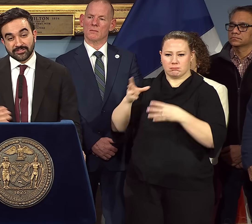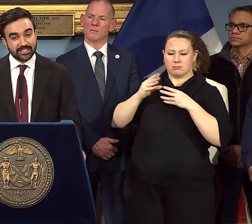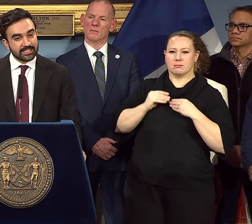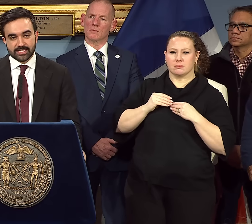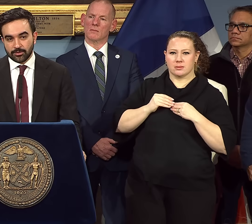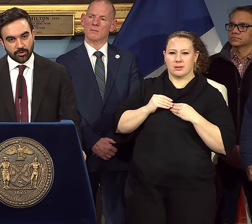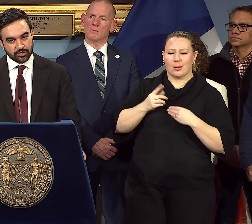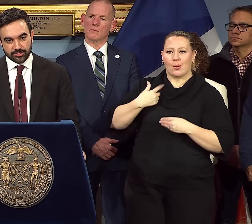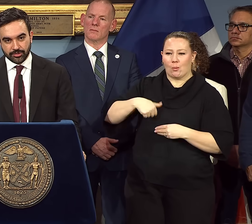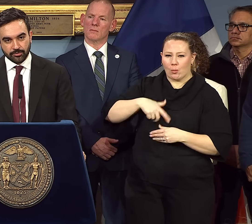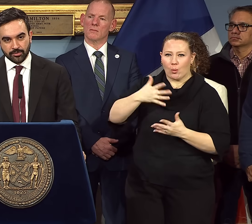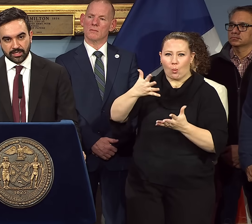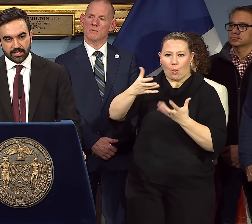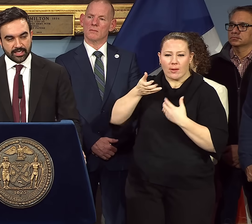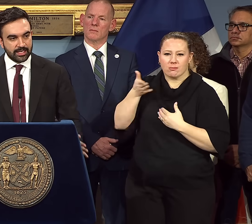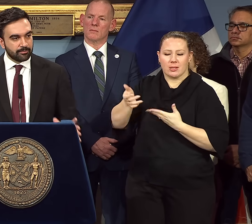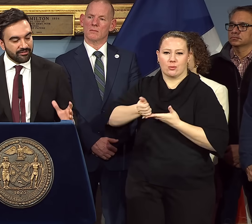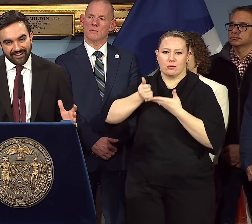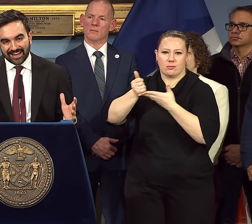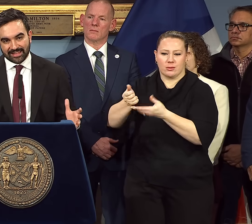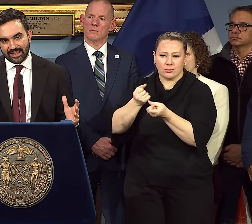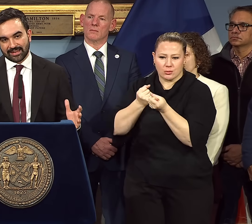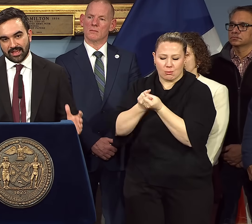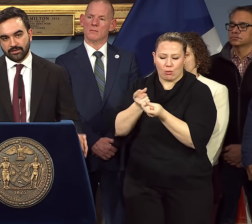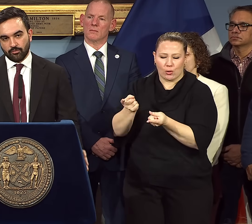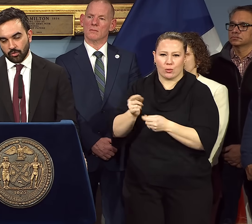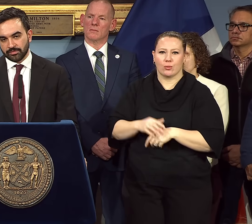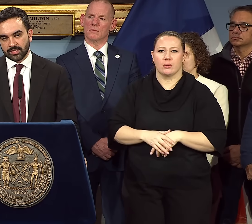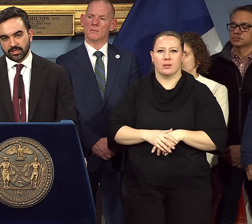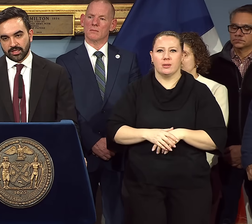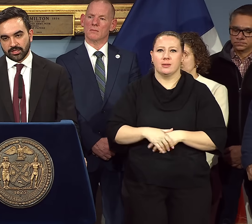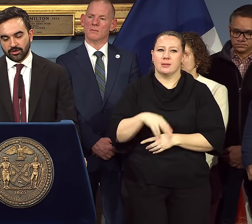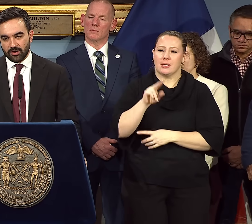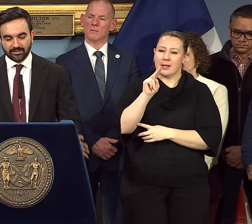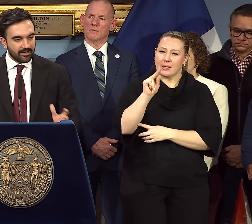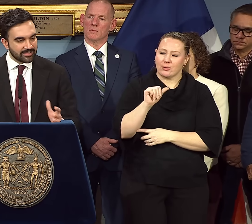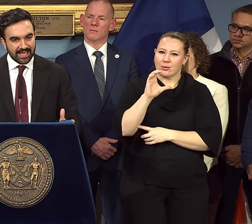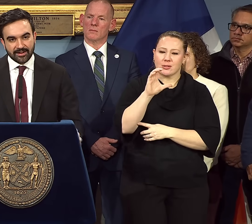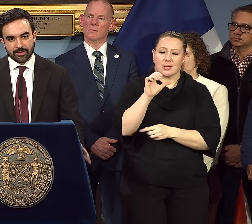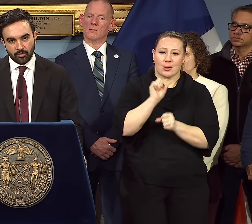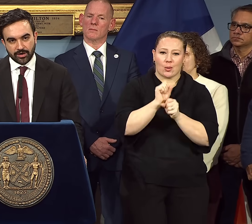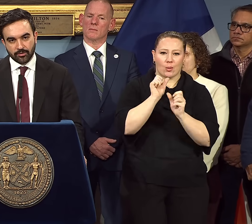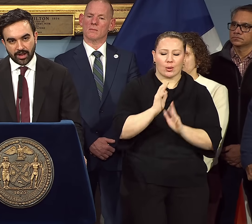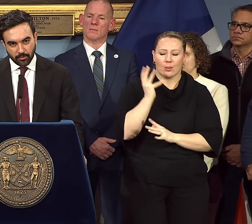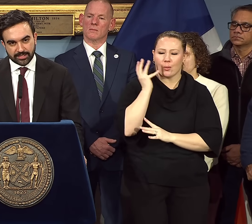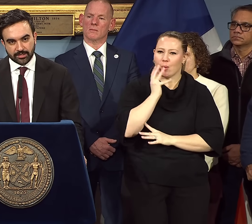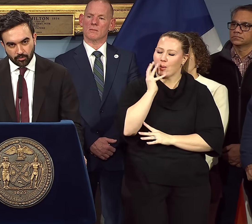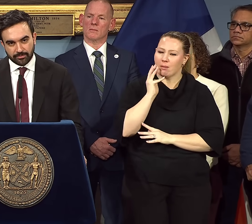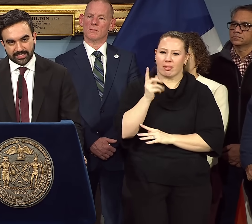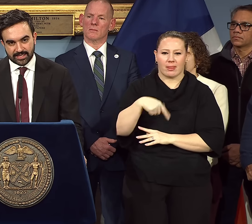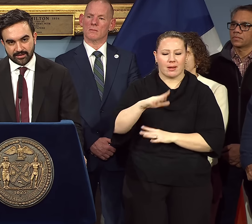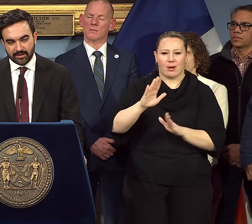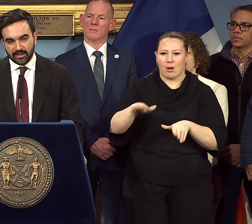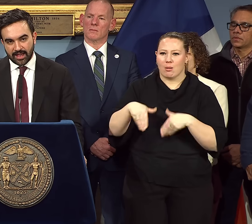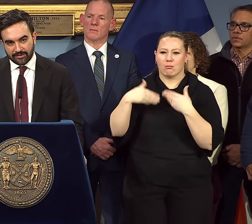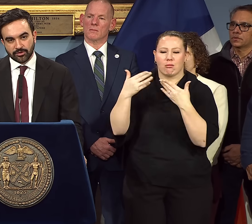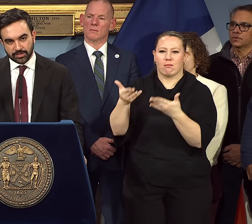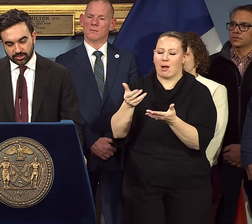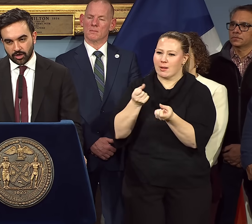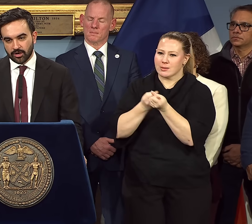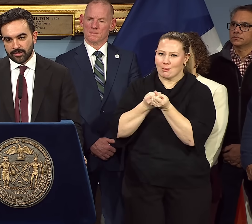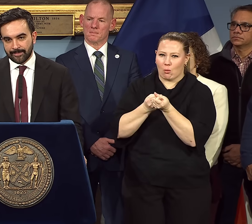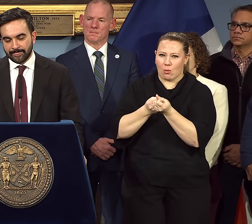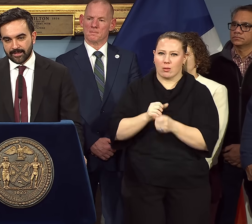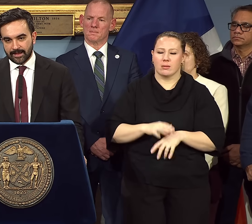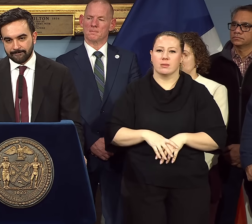what I've seen city workers do in providing that kind of warmth, on Saturday morning when I went to the warming center after